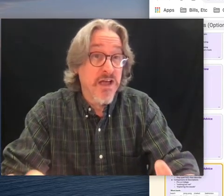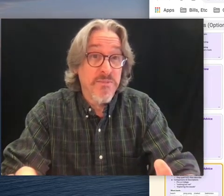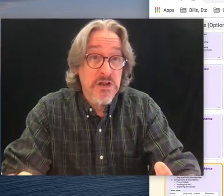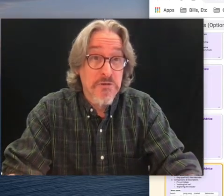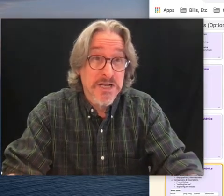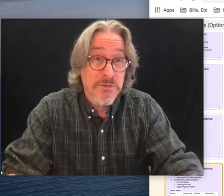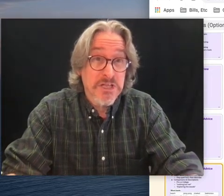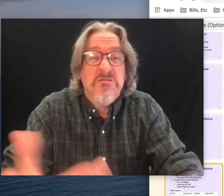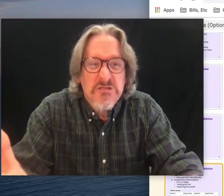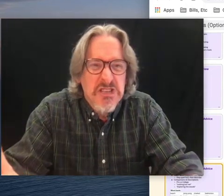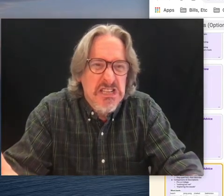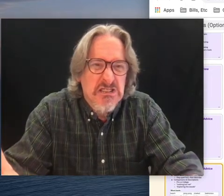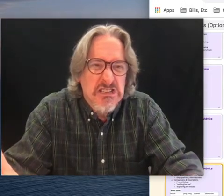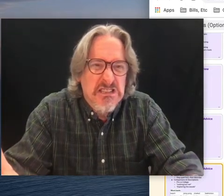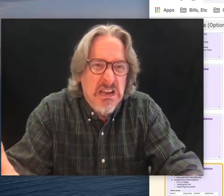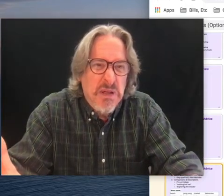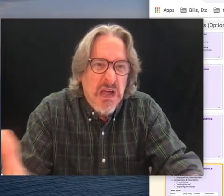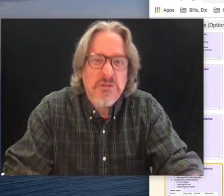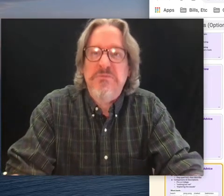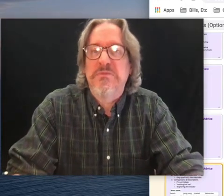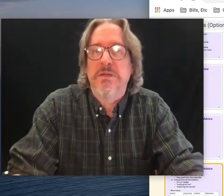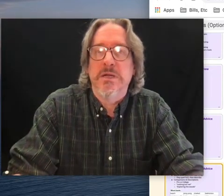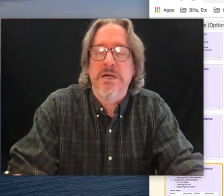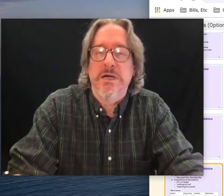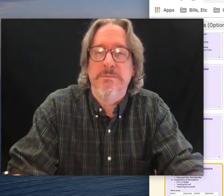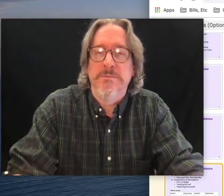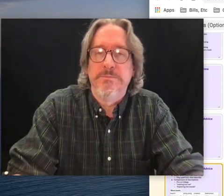page. I've been interacting with it. Let's just sign me out.